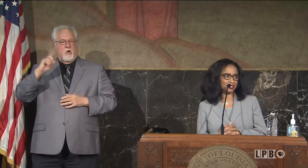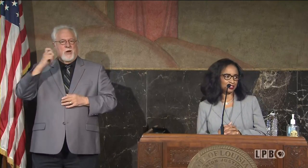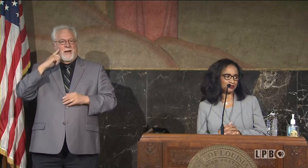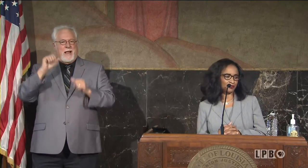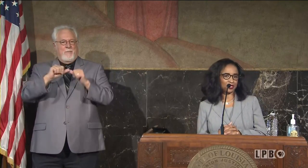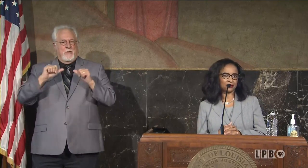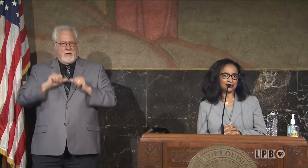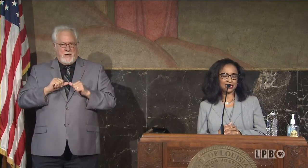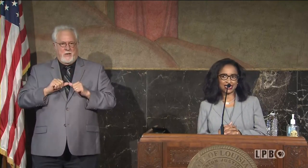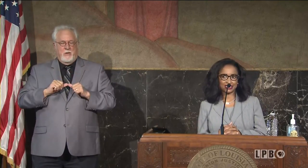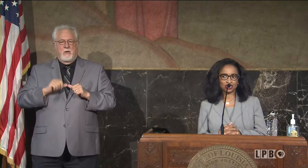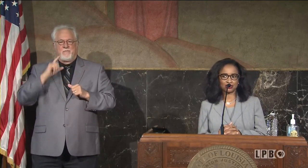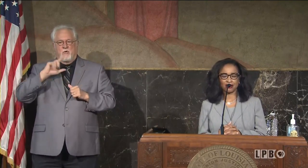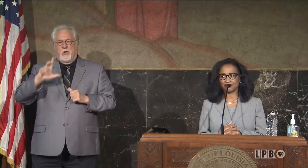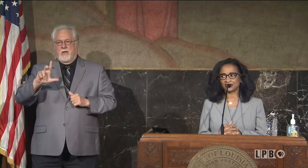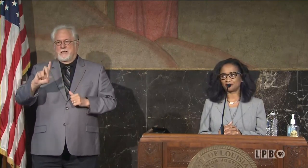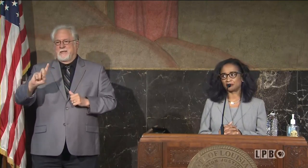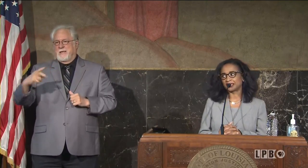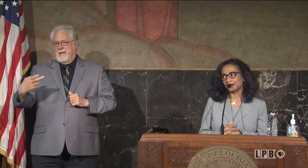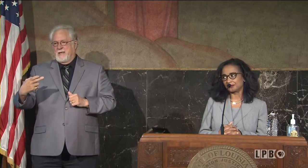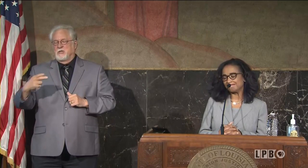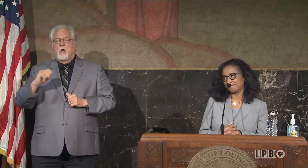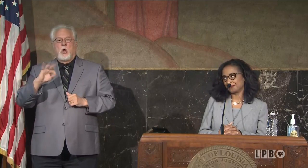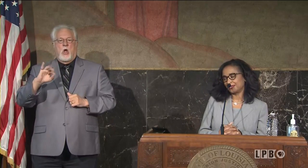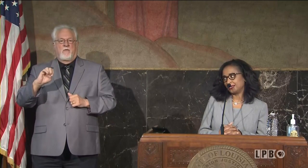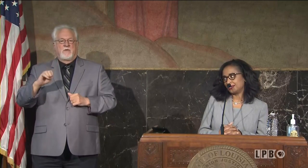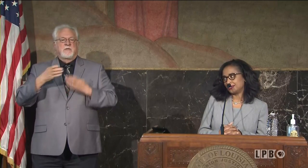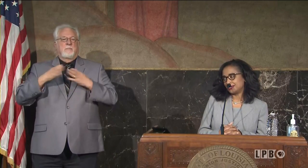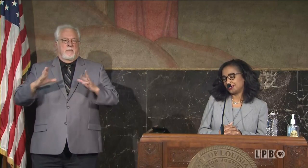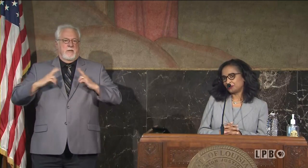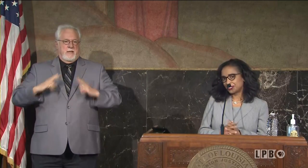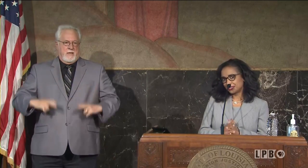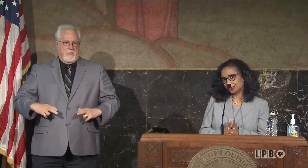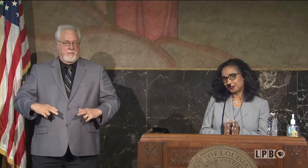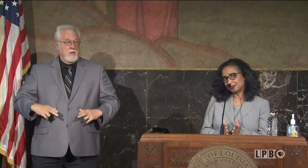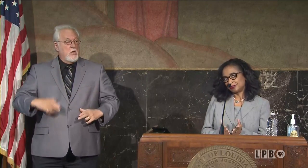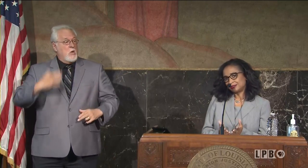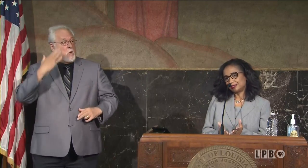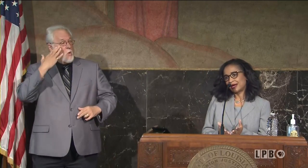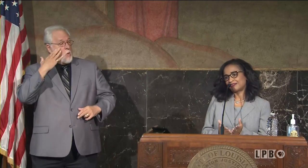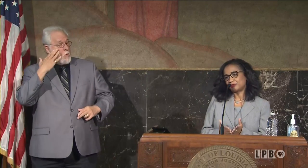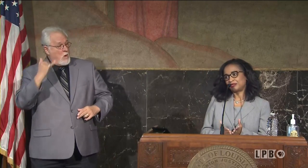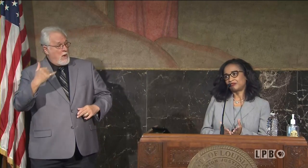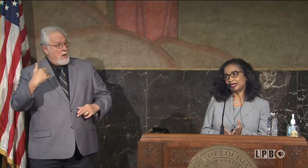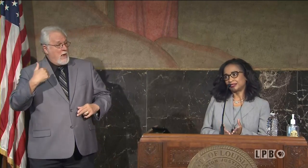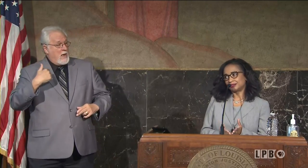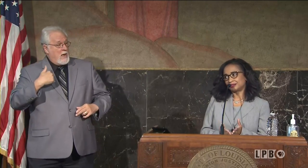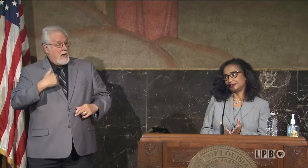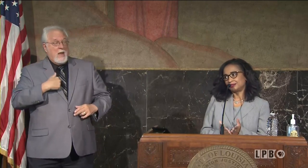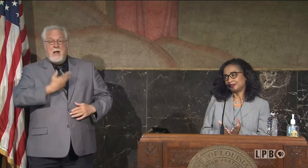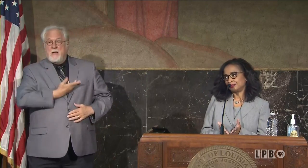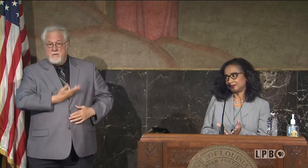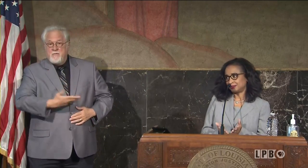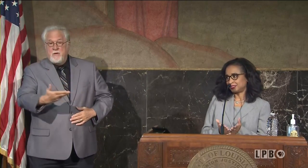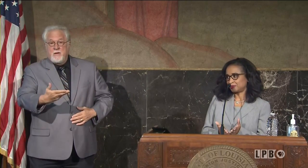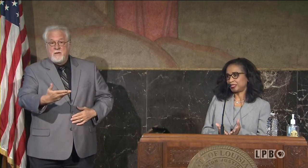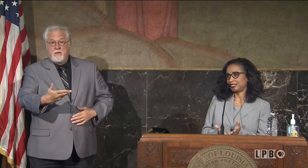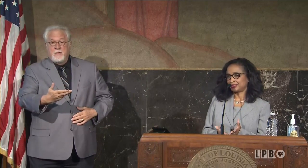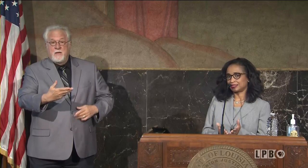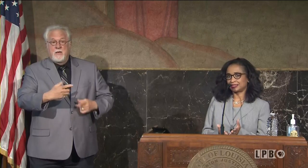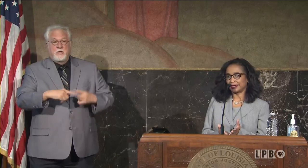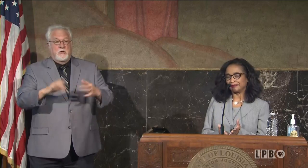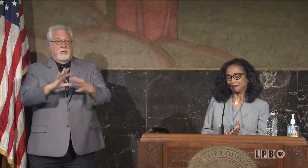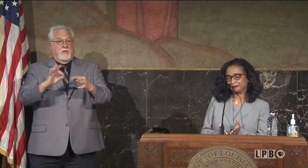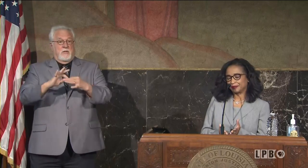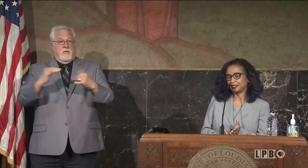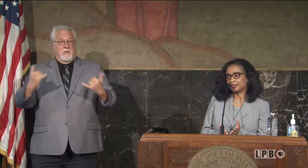Area Region for LDH, Office of Public Health. And the reason I've been invited to speak